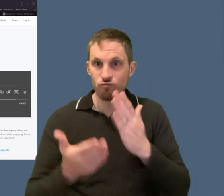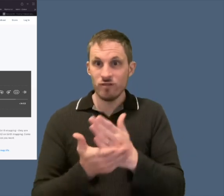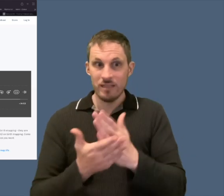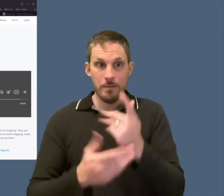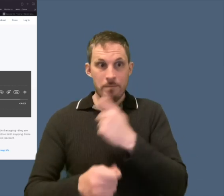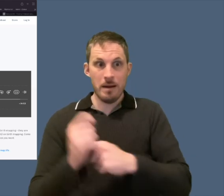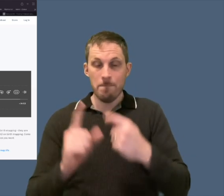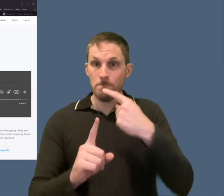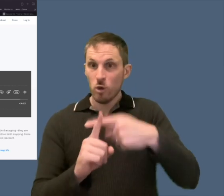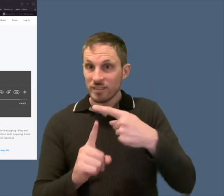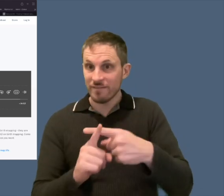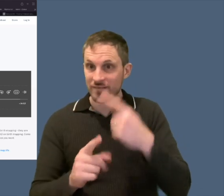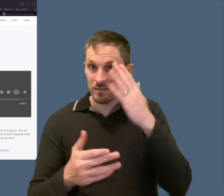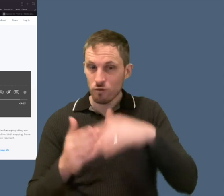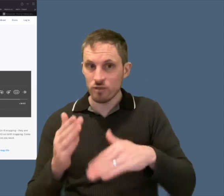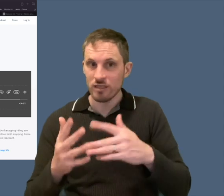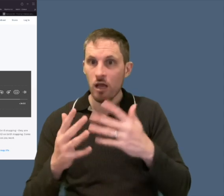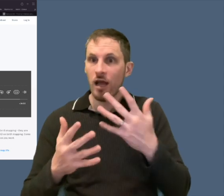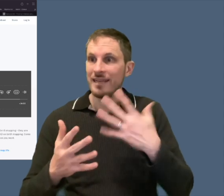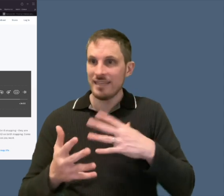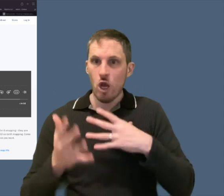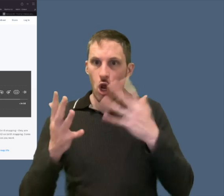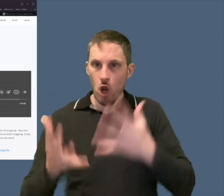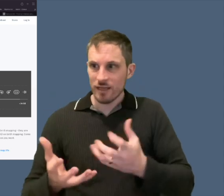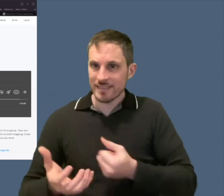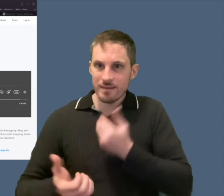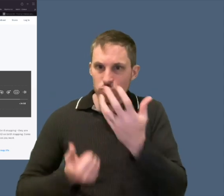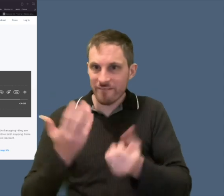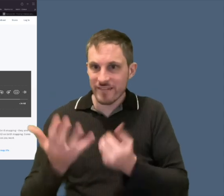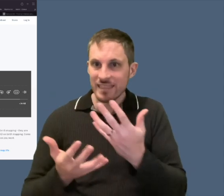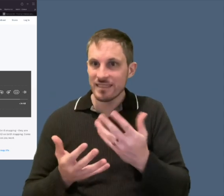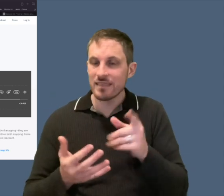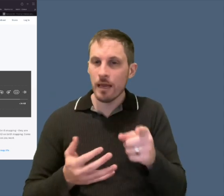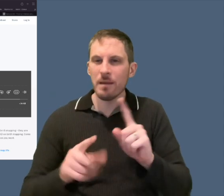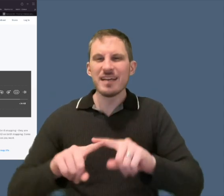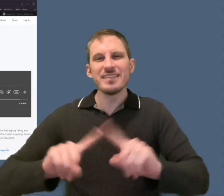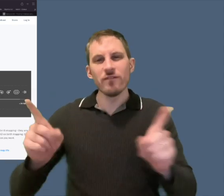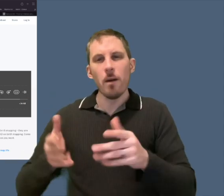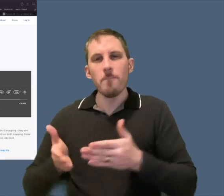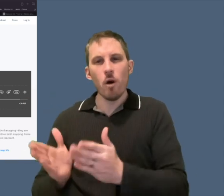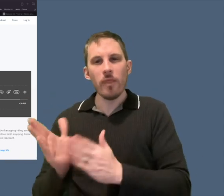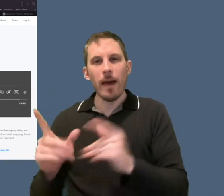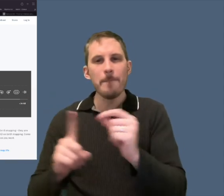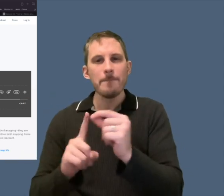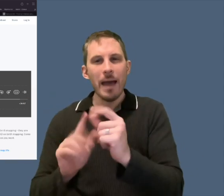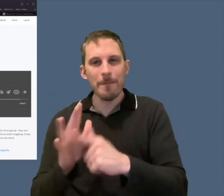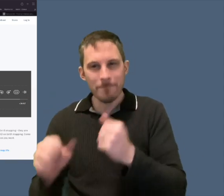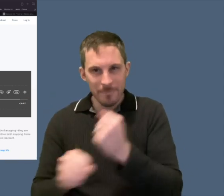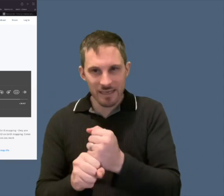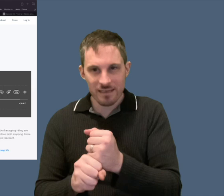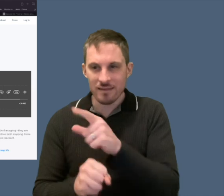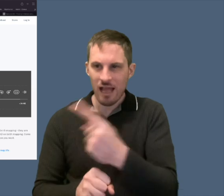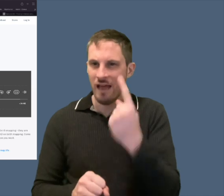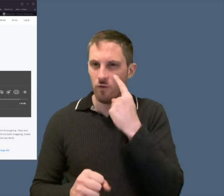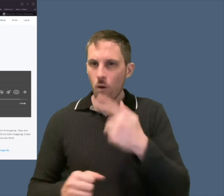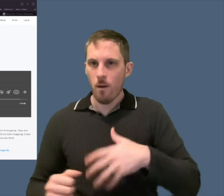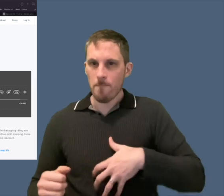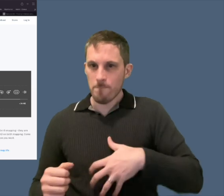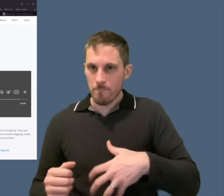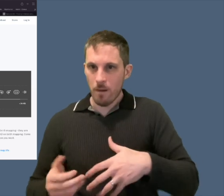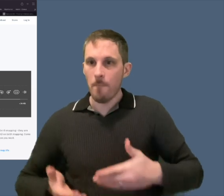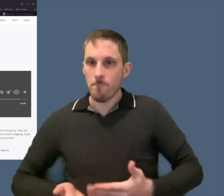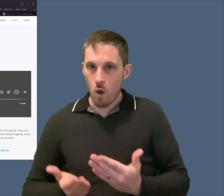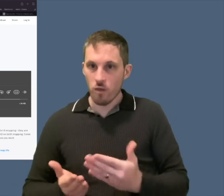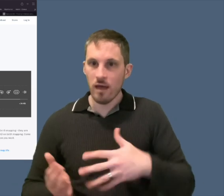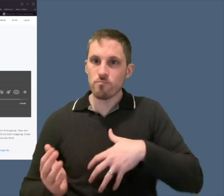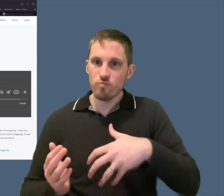lot of debriefing needs to happen around it. Whereas birth mapping really looks at birth and pregnancy and postpartum,